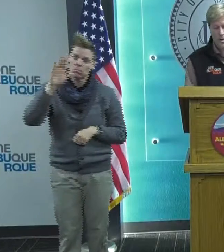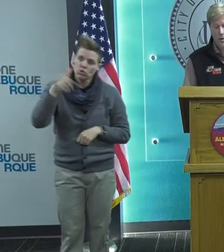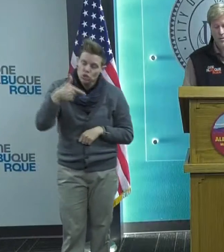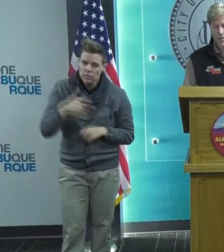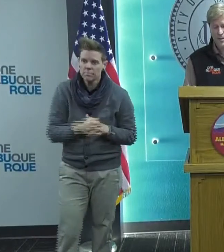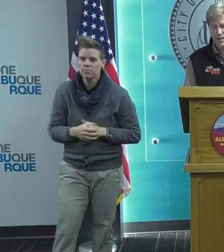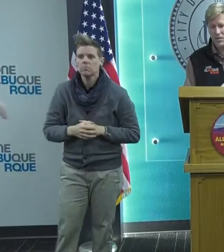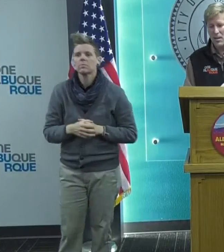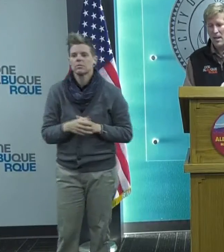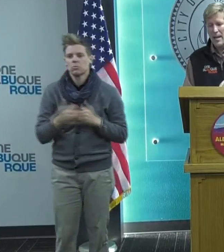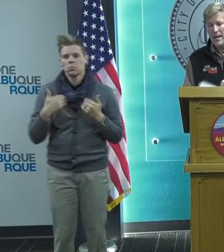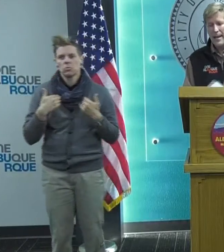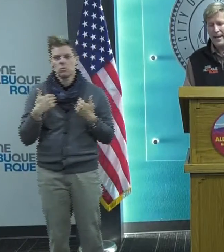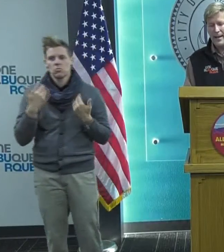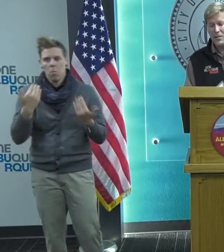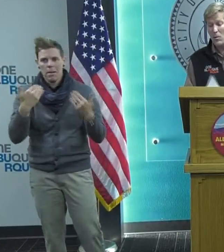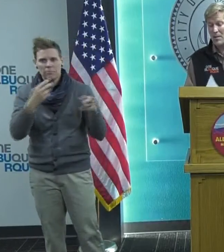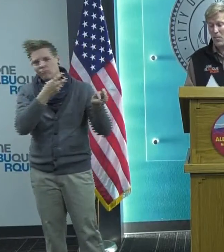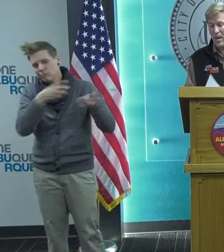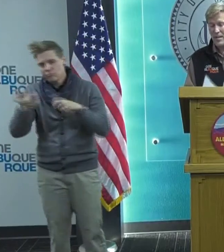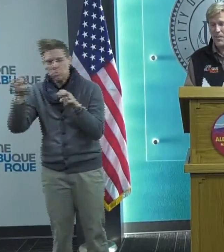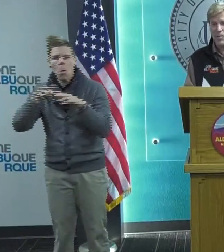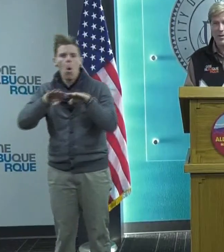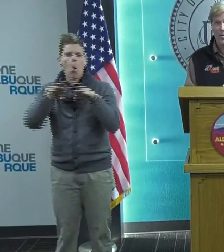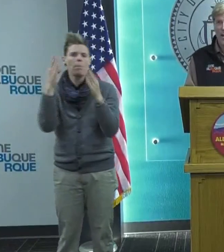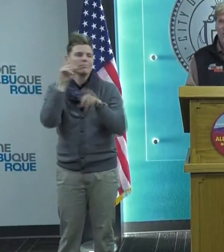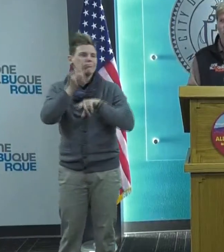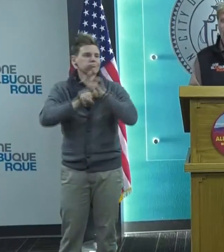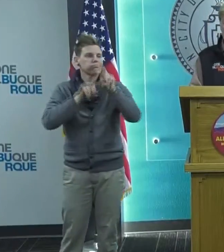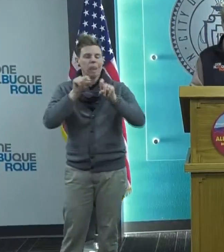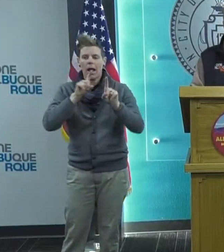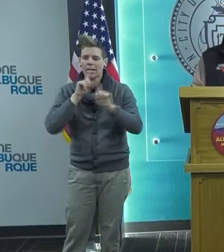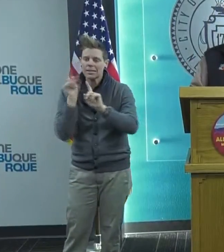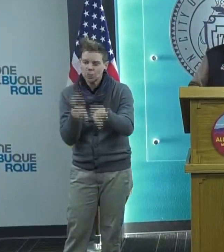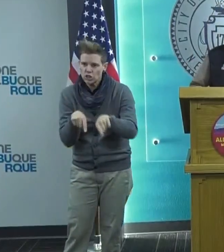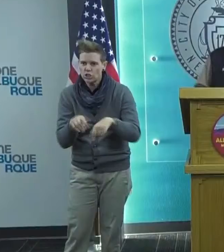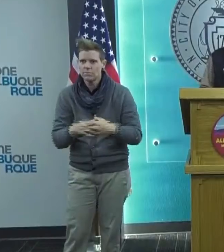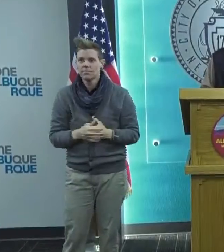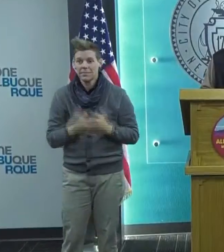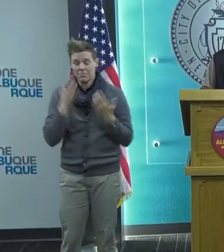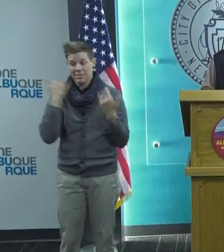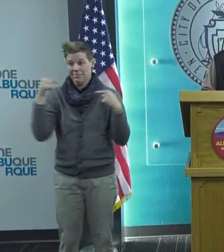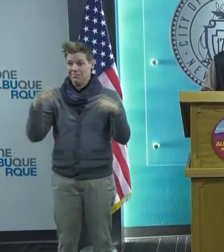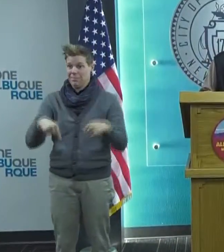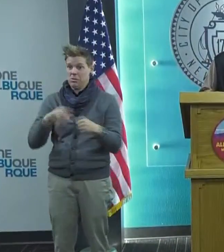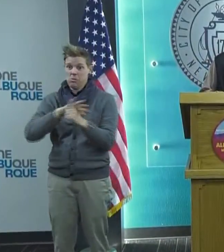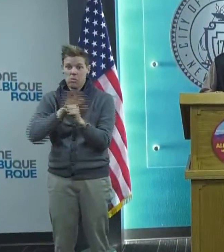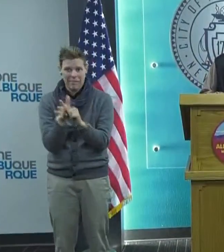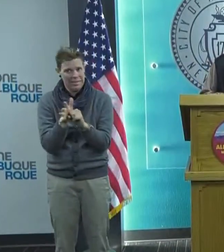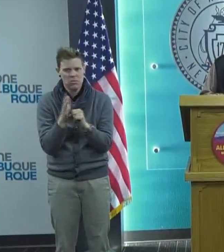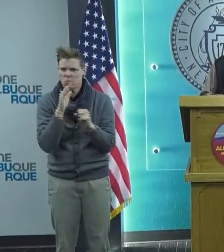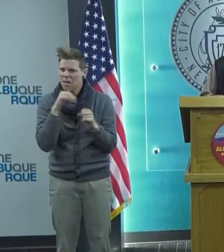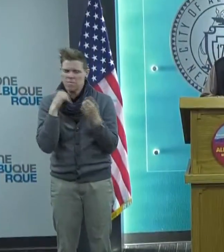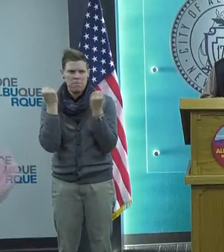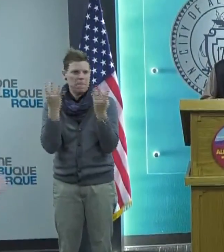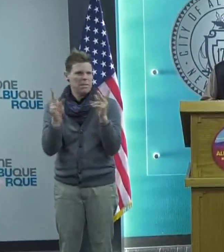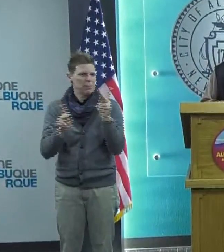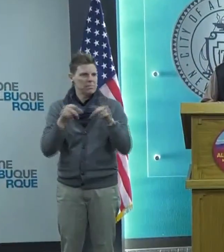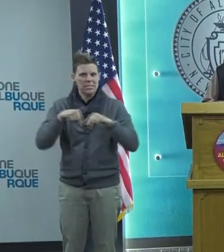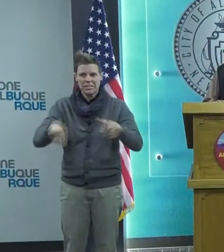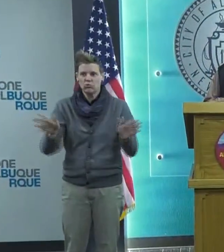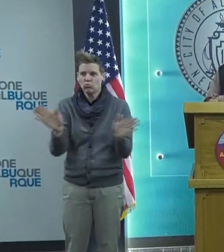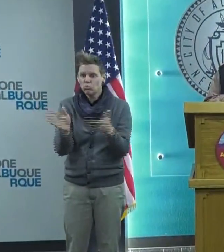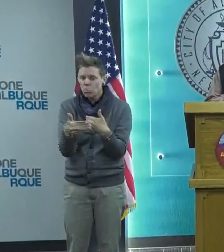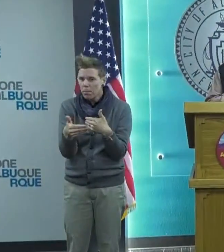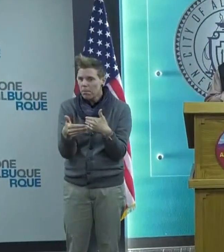transition to our question section. And due to the pandemic, we don't have quite as many people available. So just depending on your question, we will always